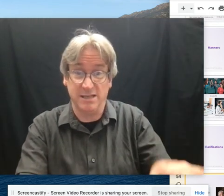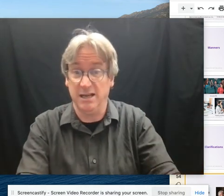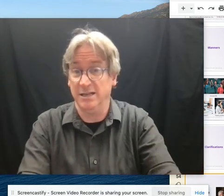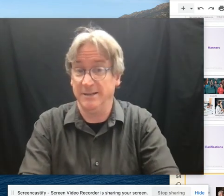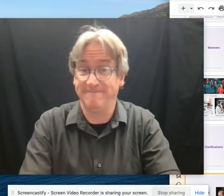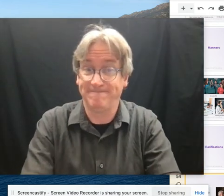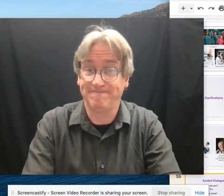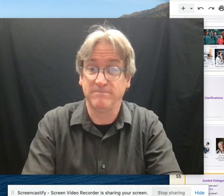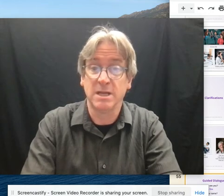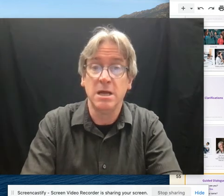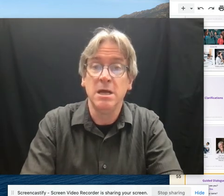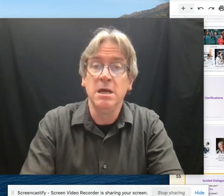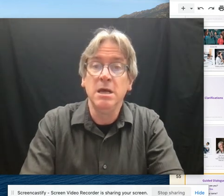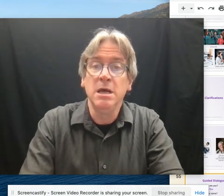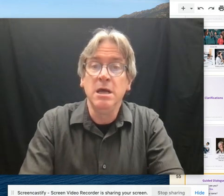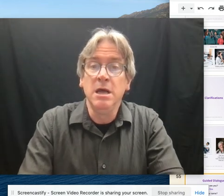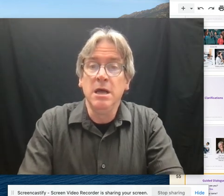drop nice and easy.